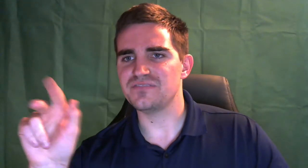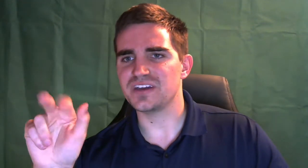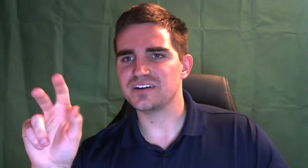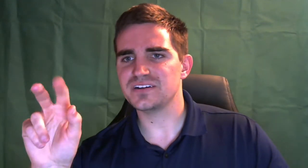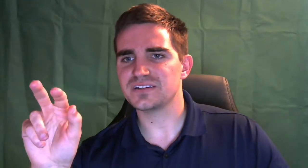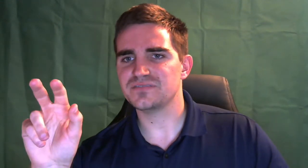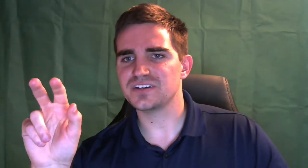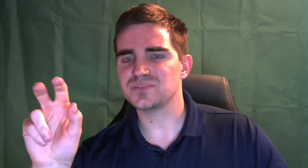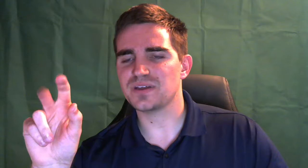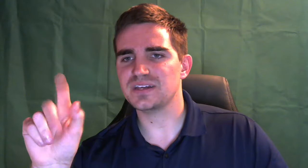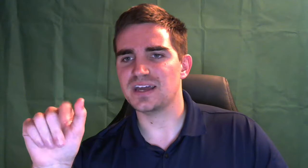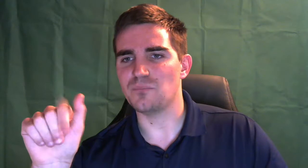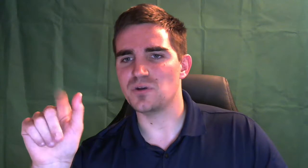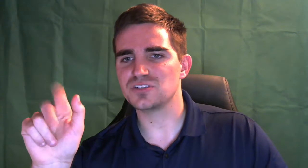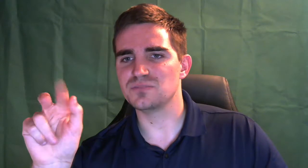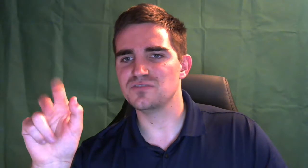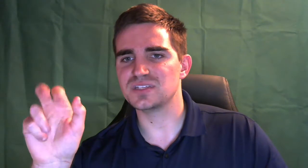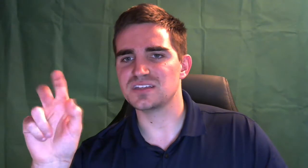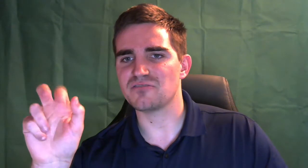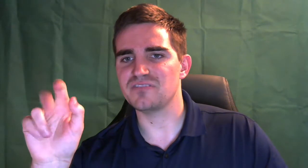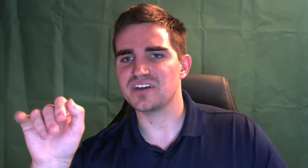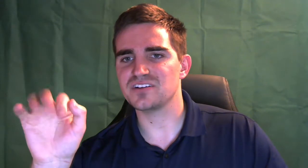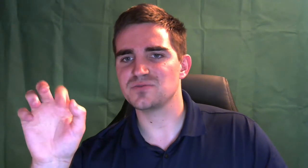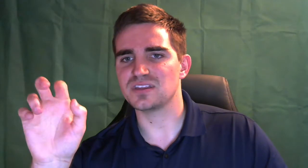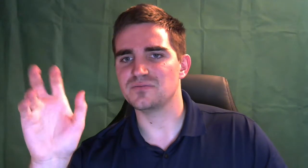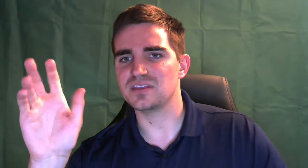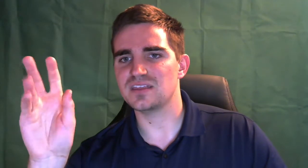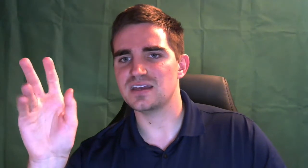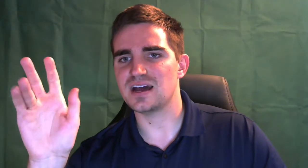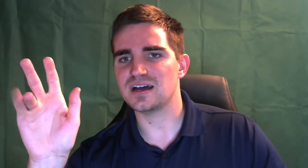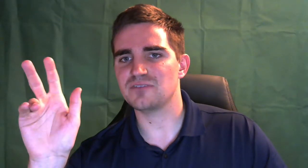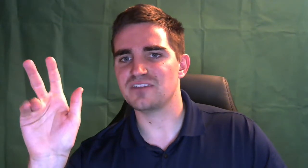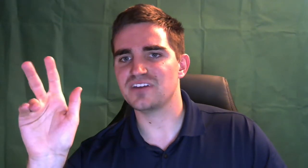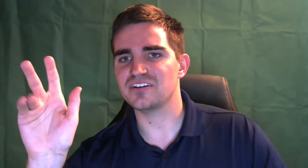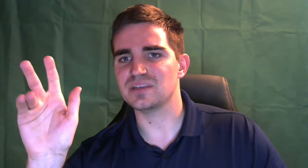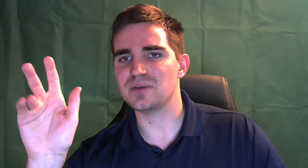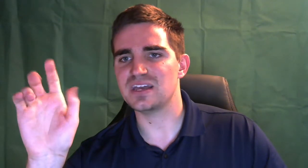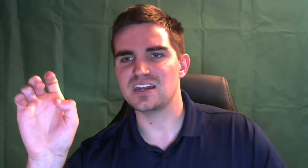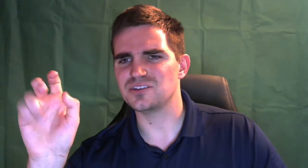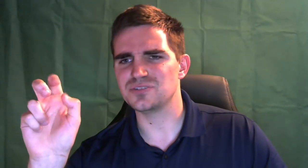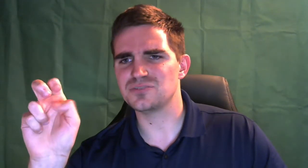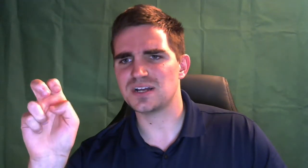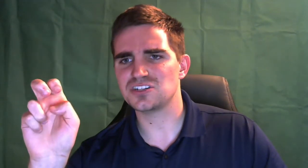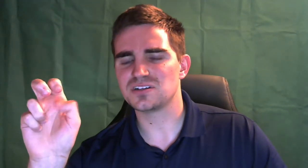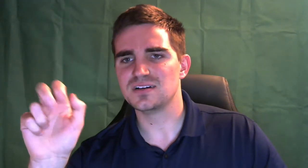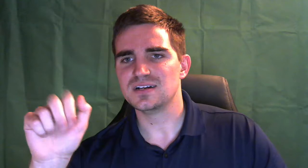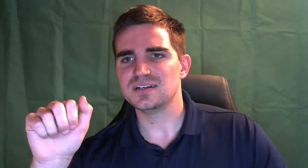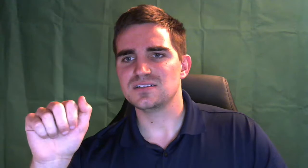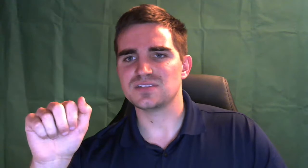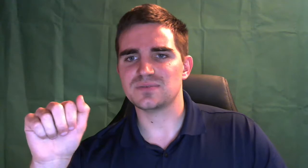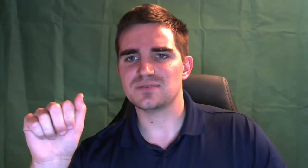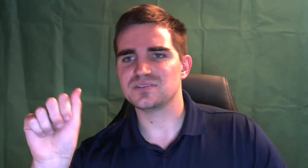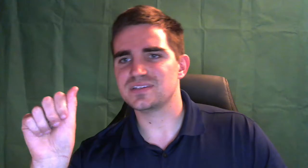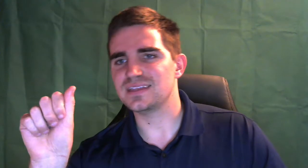three-finger fingerspelling, and most of the movements in the three fingers with the ring finger and the pinky not doing too much. So sometimes you'll see like